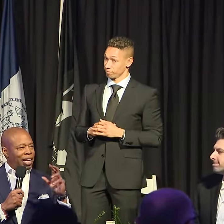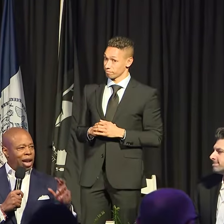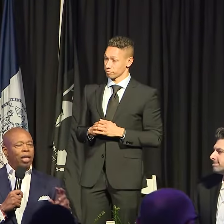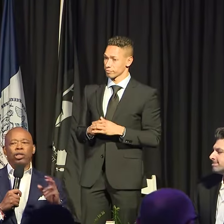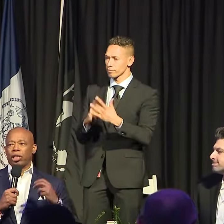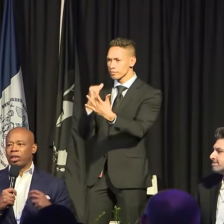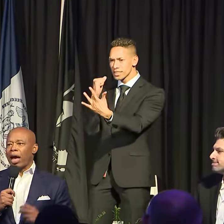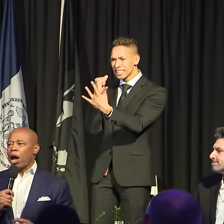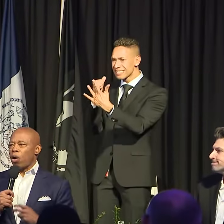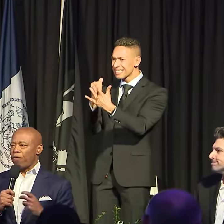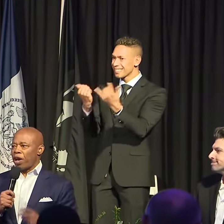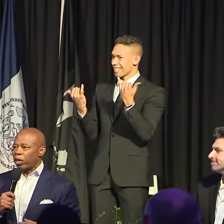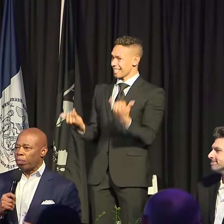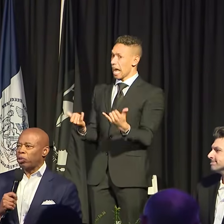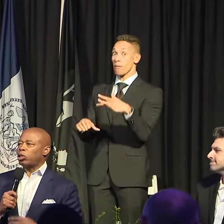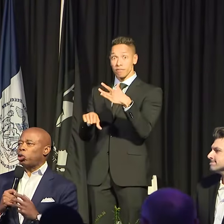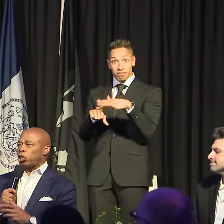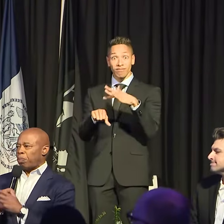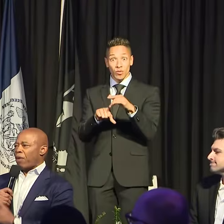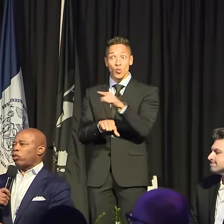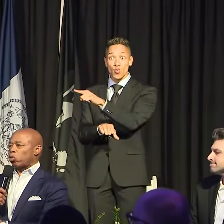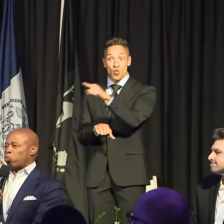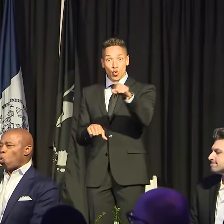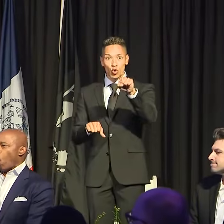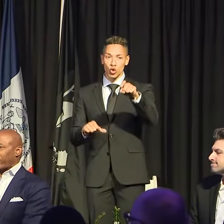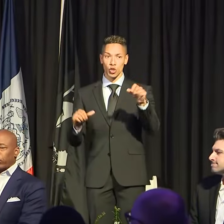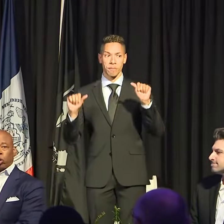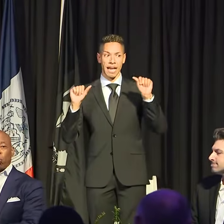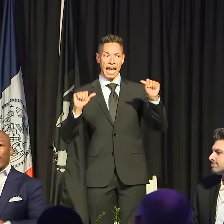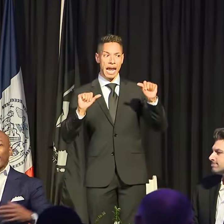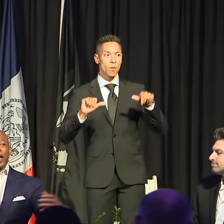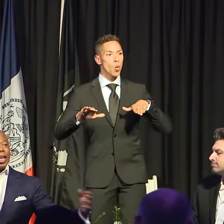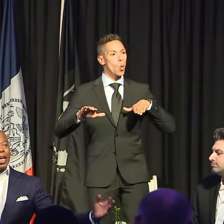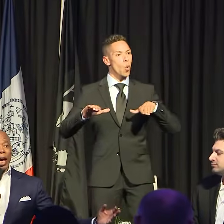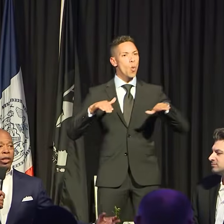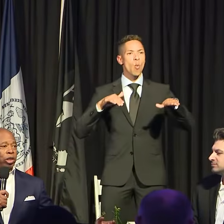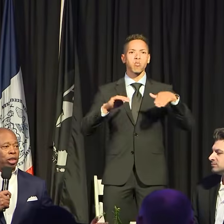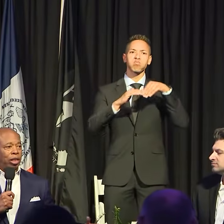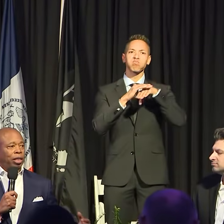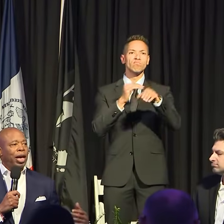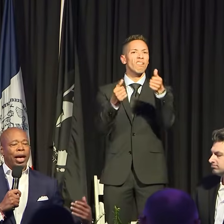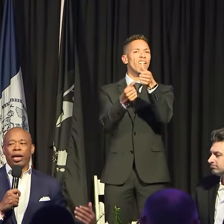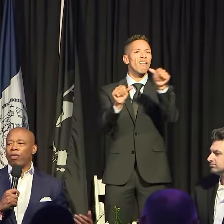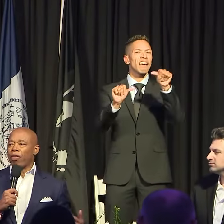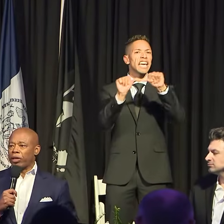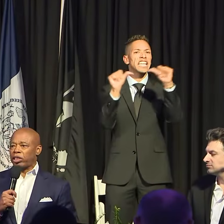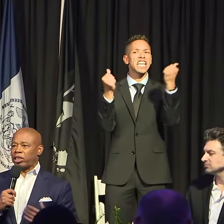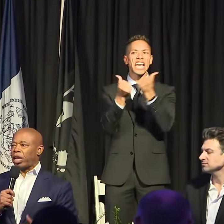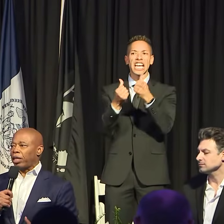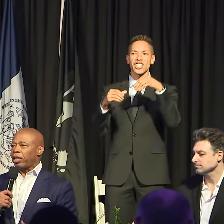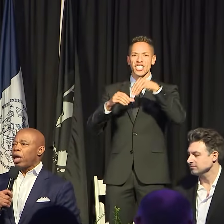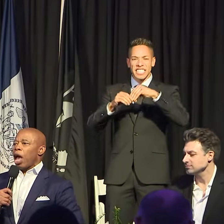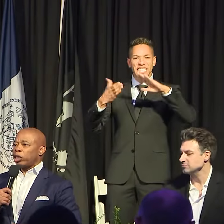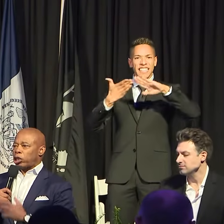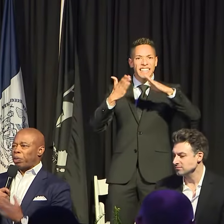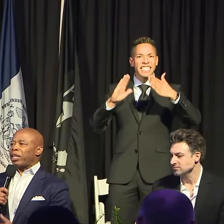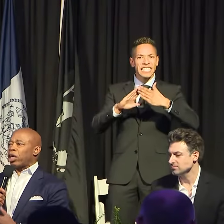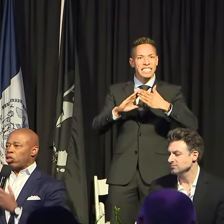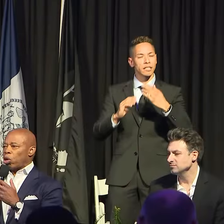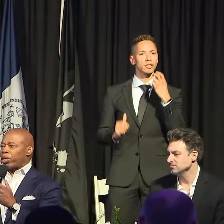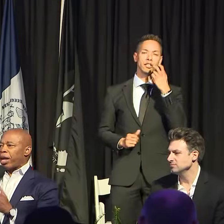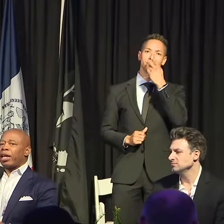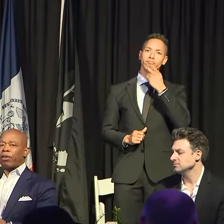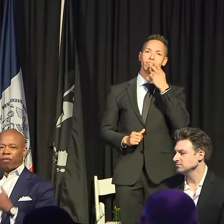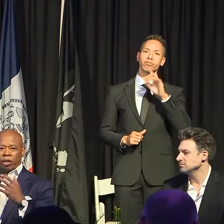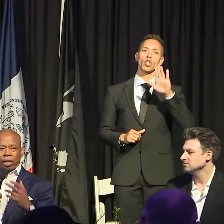The technology is now available that you should be able to walk into any agency in this city and speak